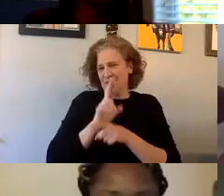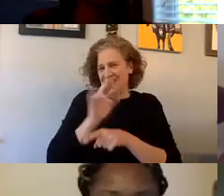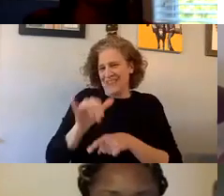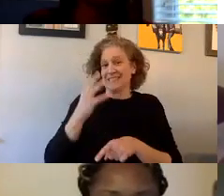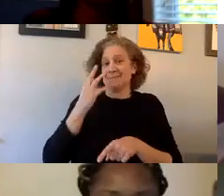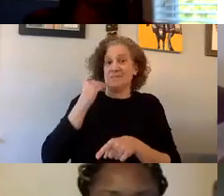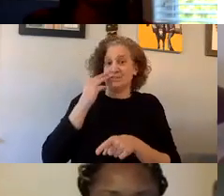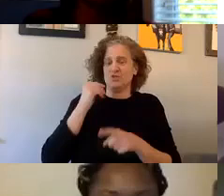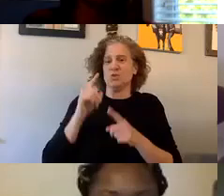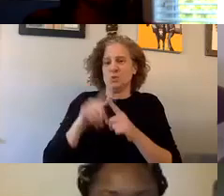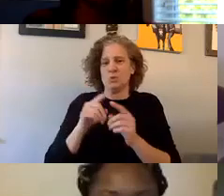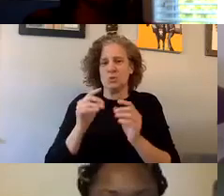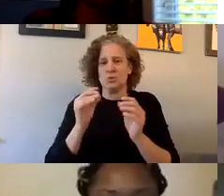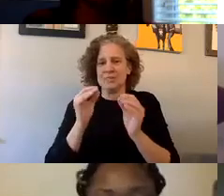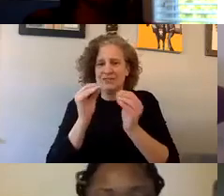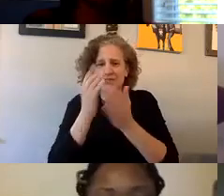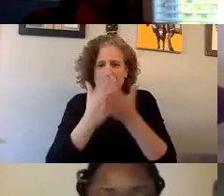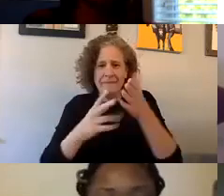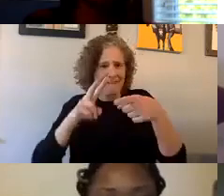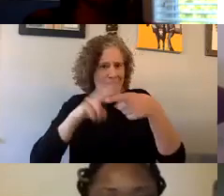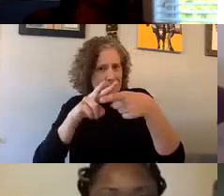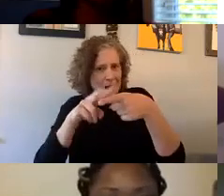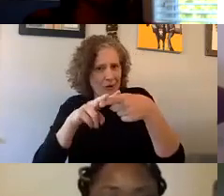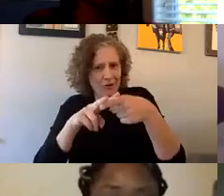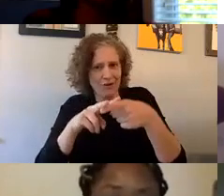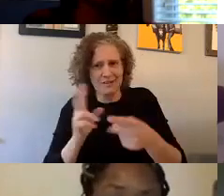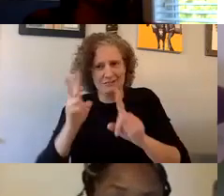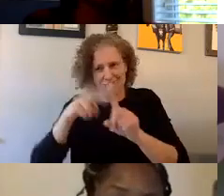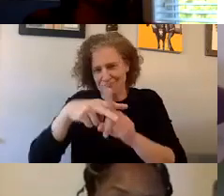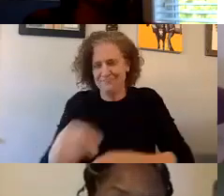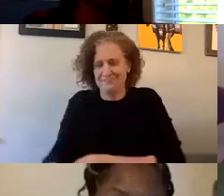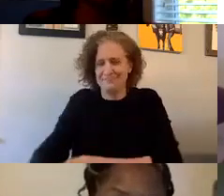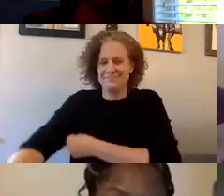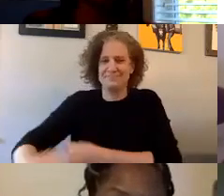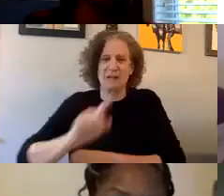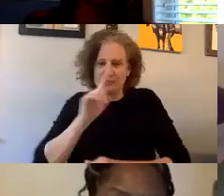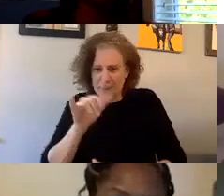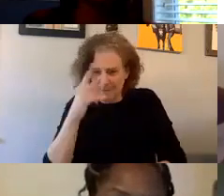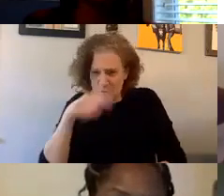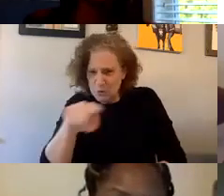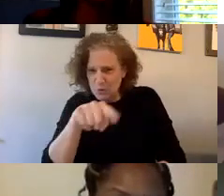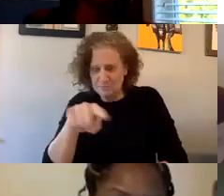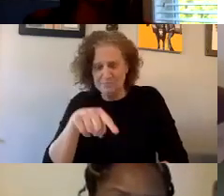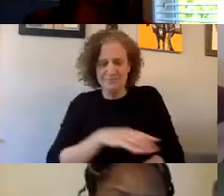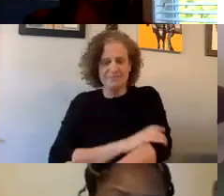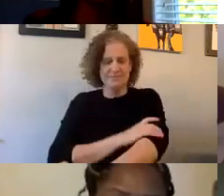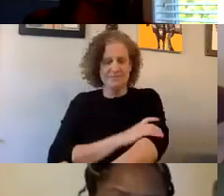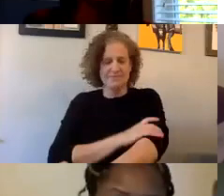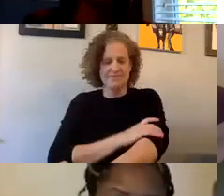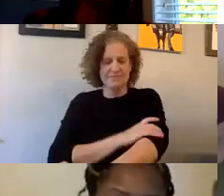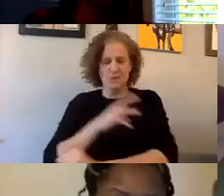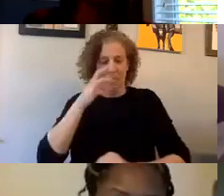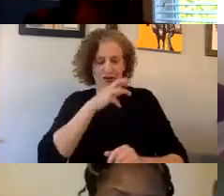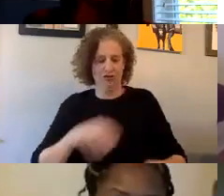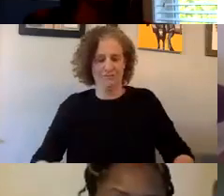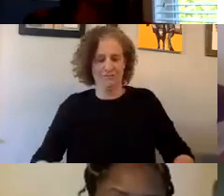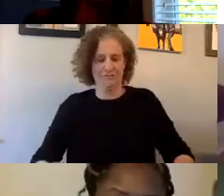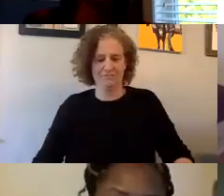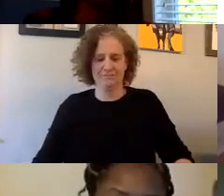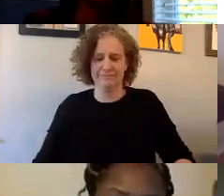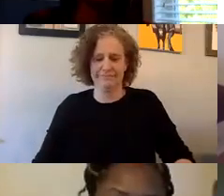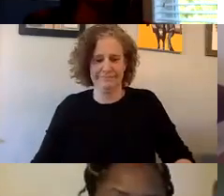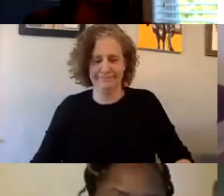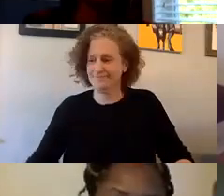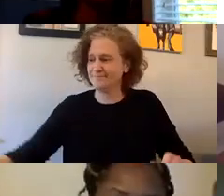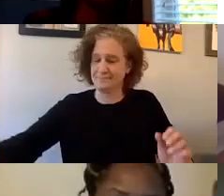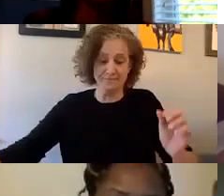really enjoy or don't enjoy at home. And I've really used this experience to develop some vocabulary that will apply to this webinar and